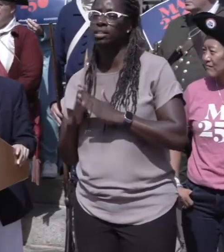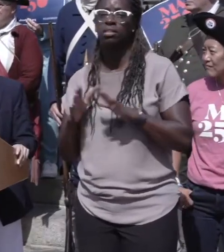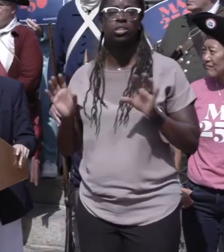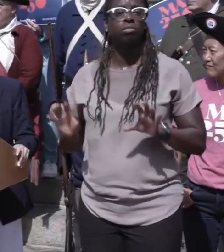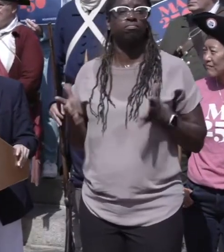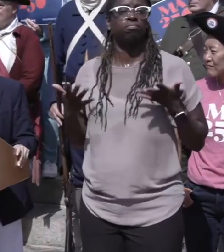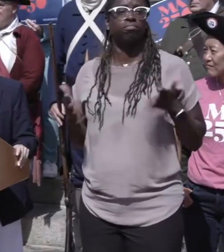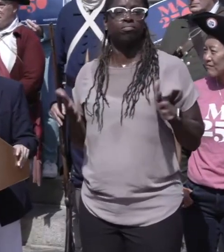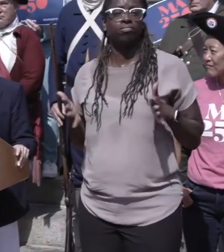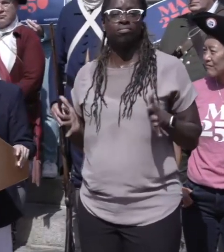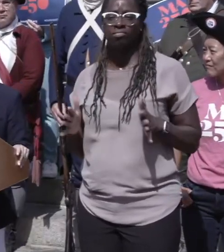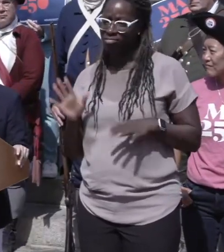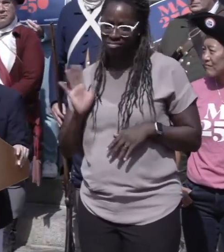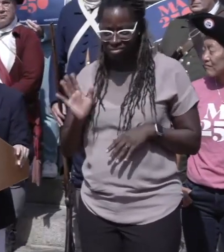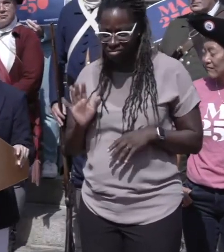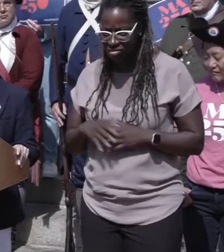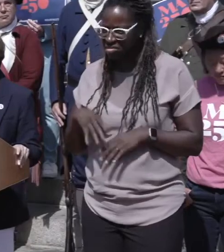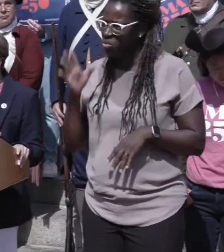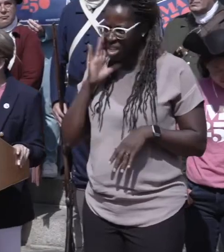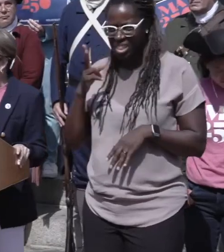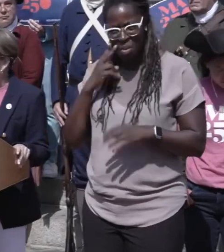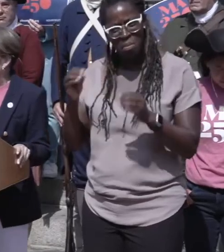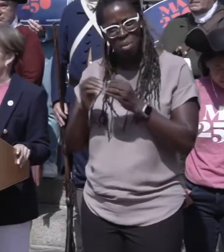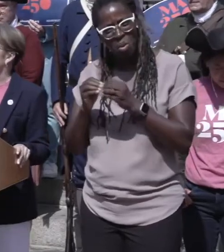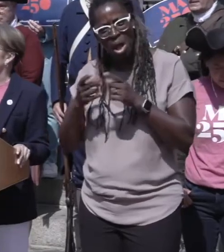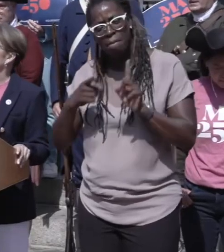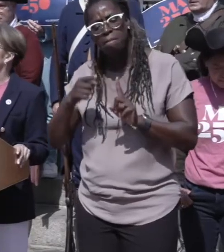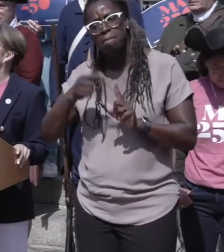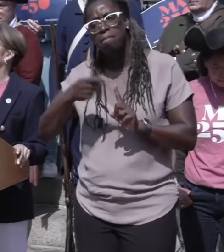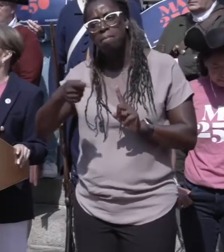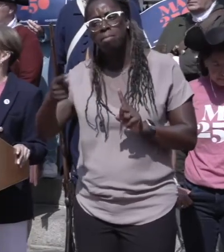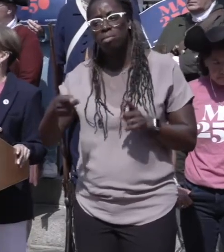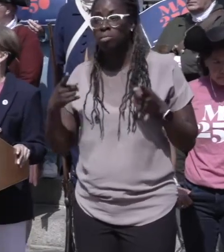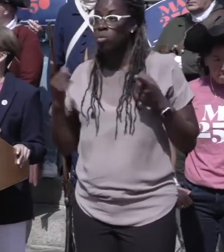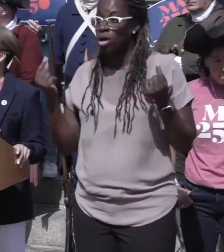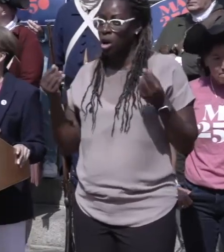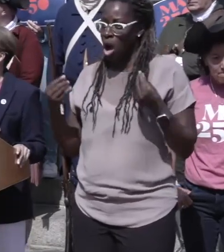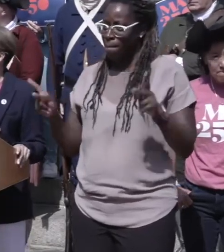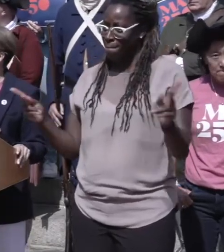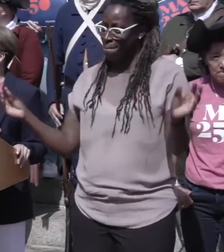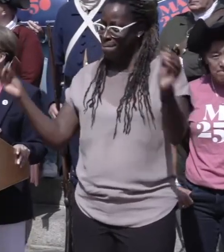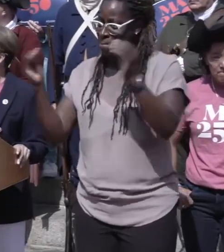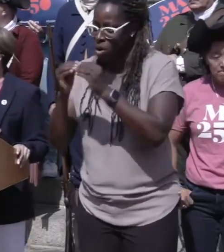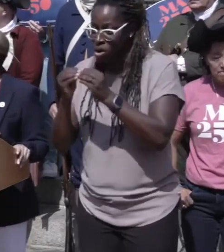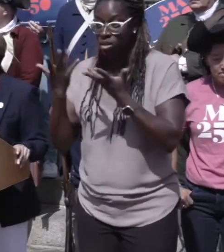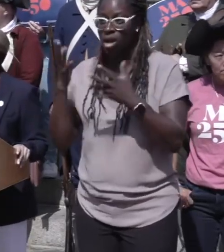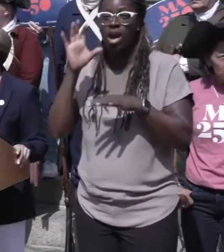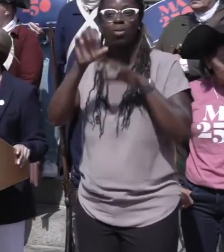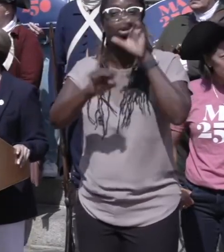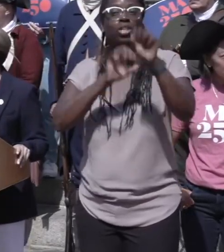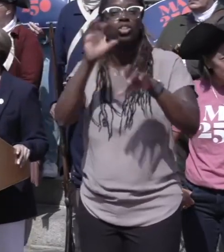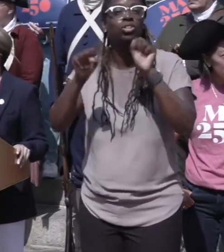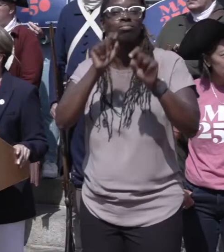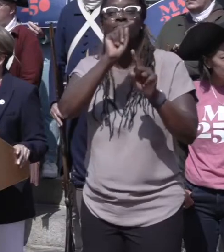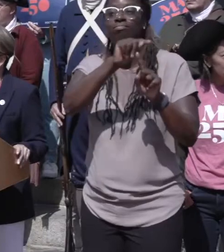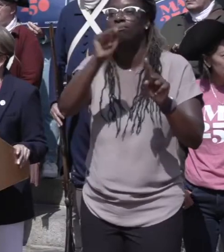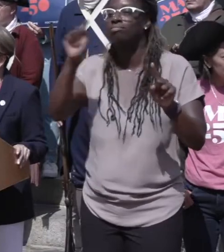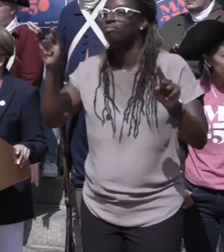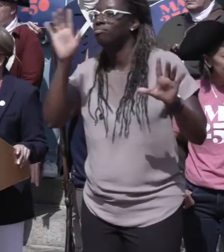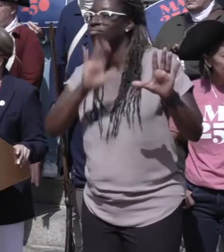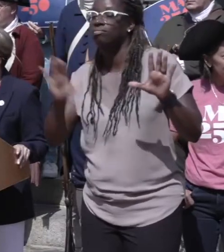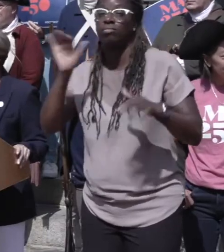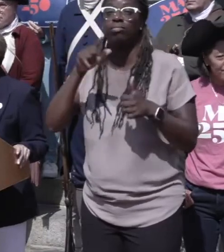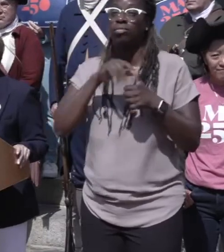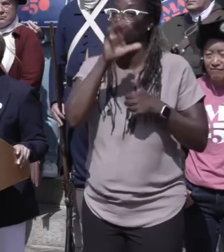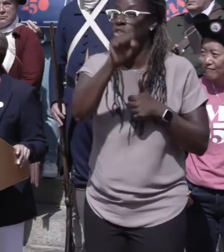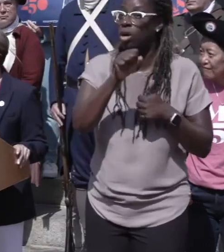and you'll see that. But the opportunity, and we've had tremendous outreach from companies,